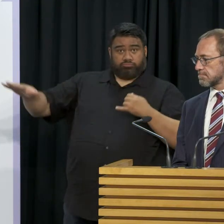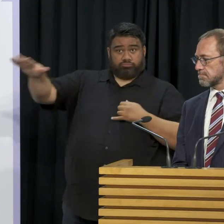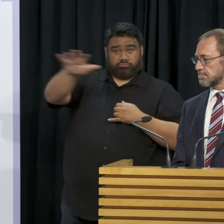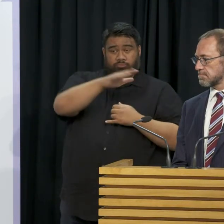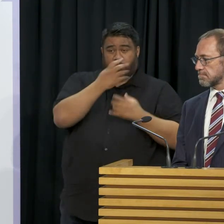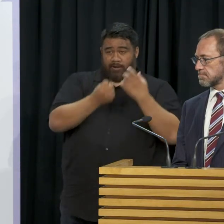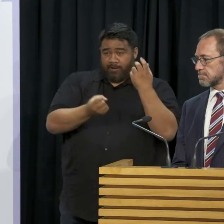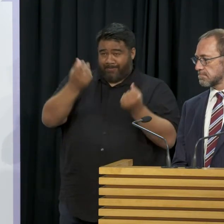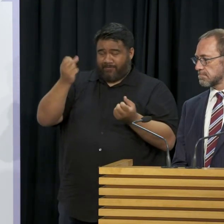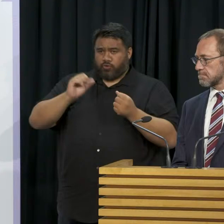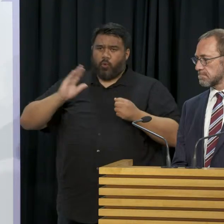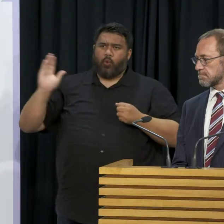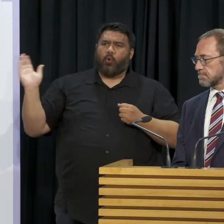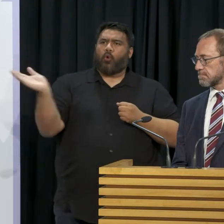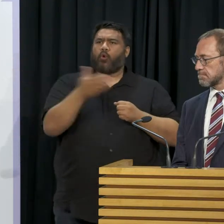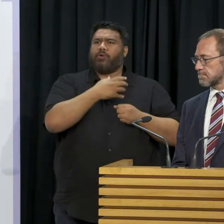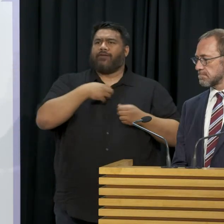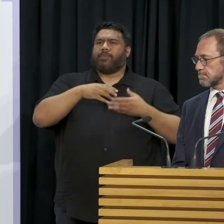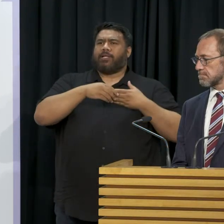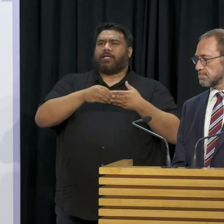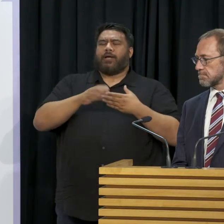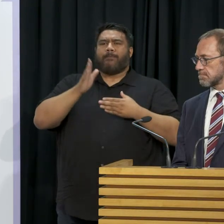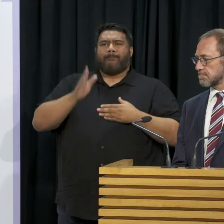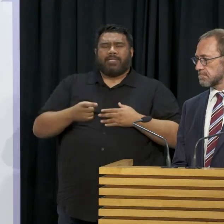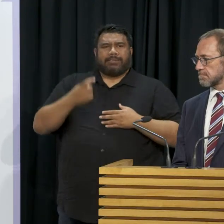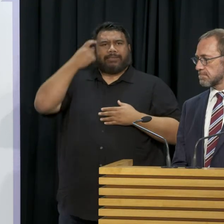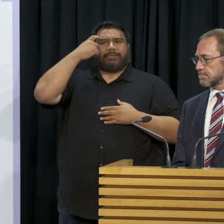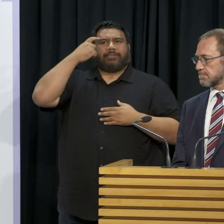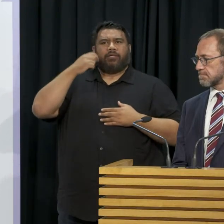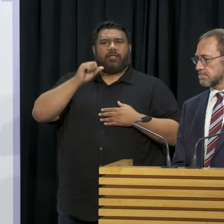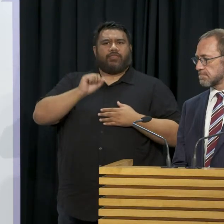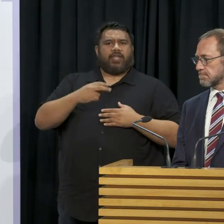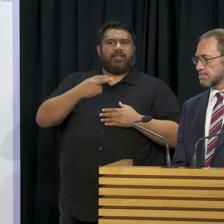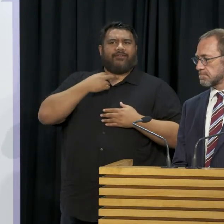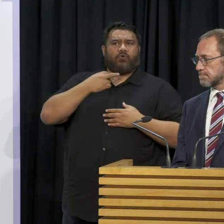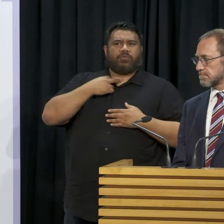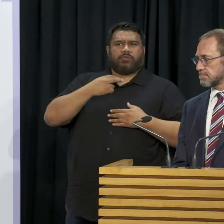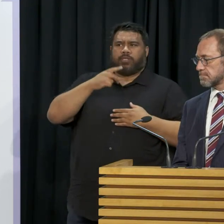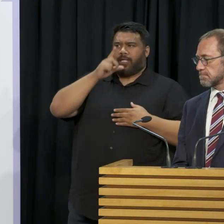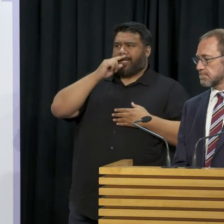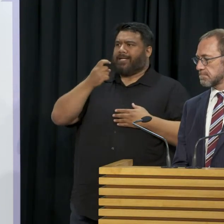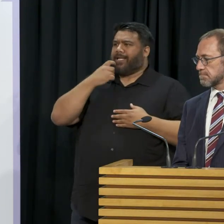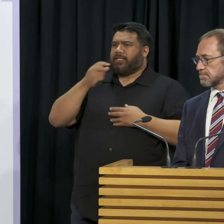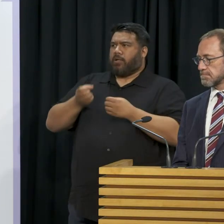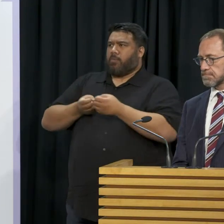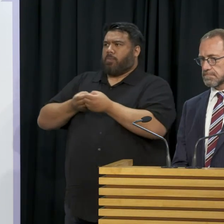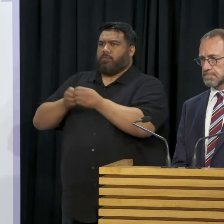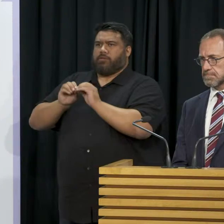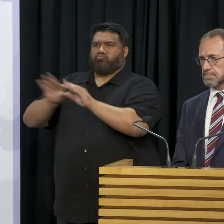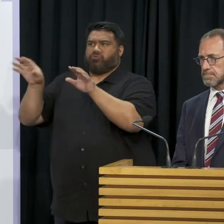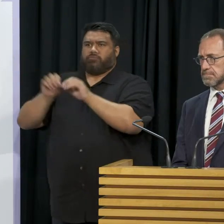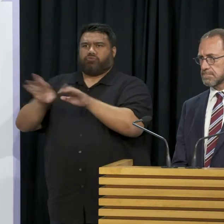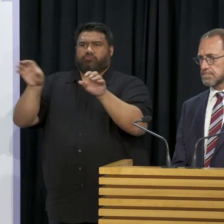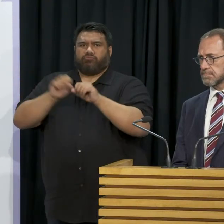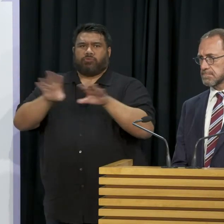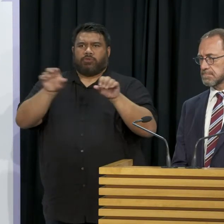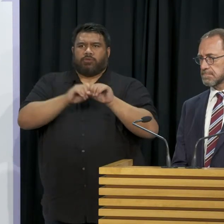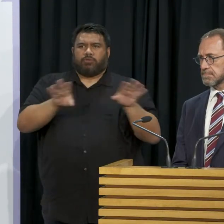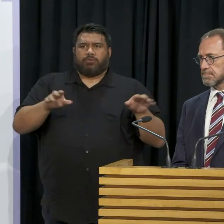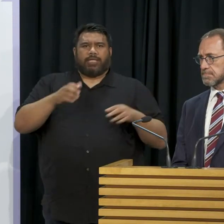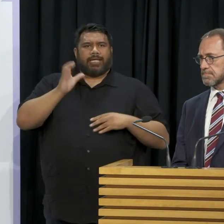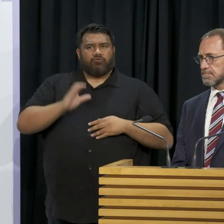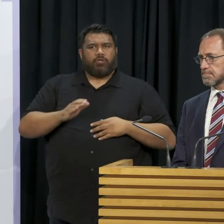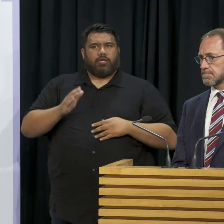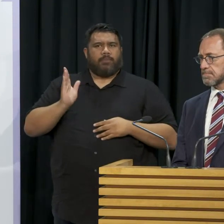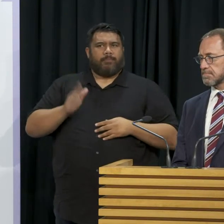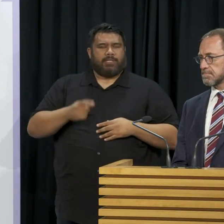leader needs to take into account that their voice can be broadcast anywhere, at any time. Countries need to take that into account.